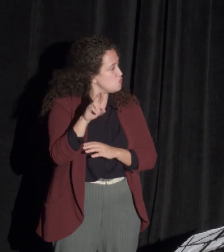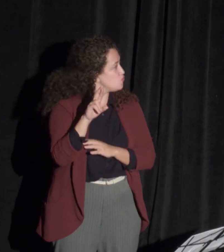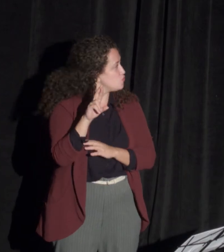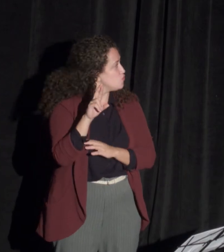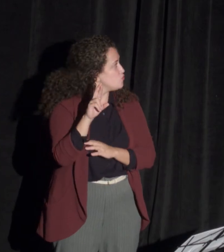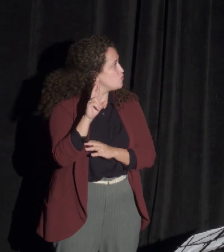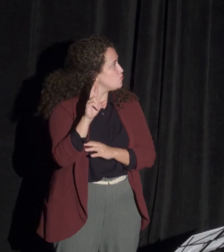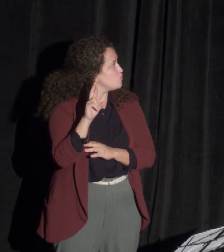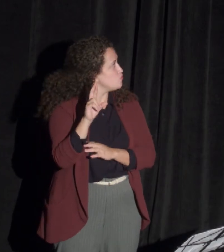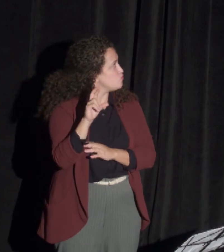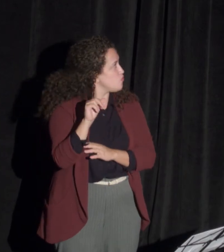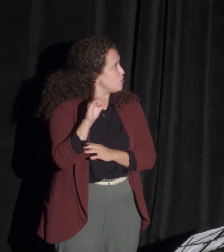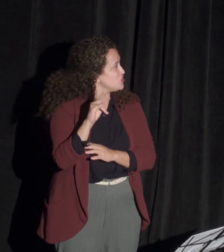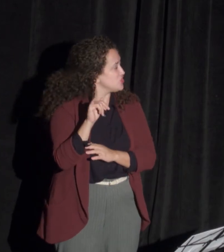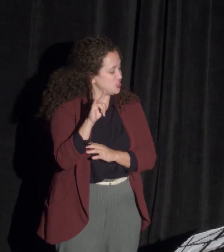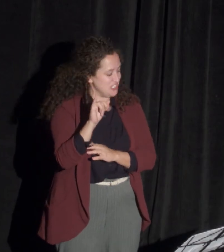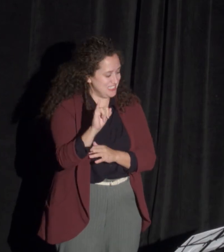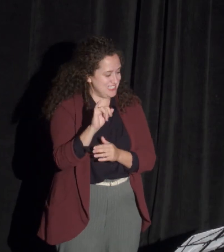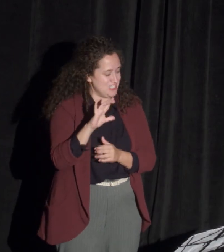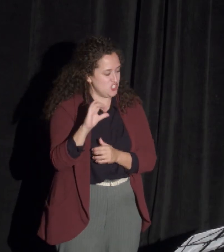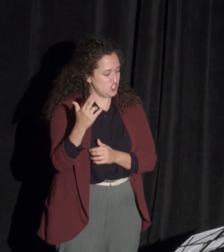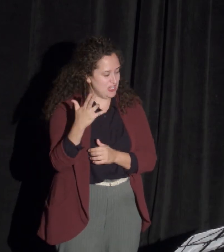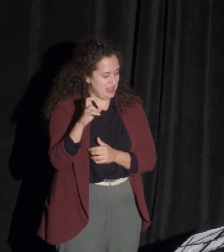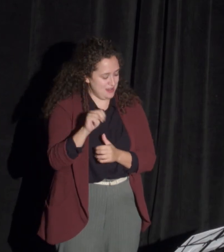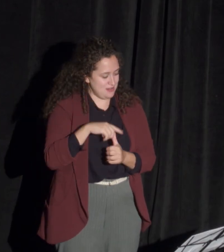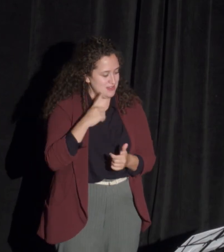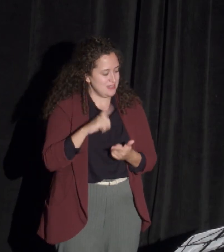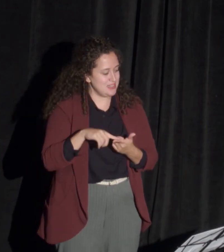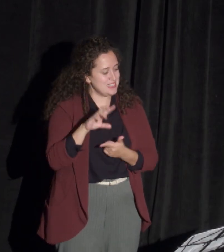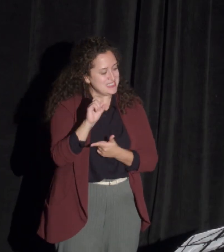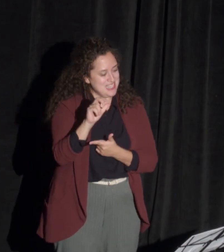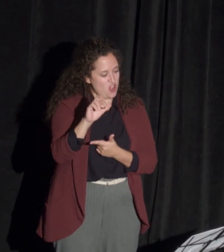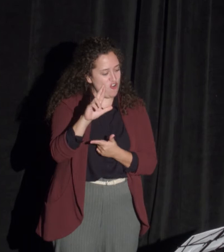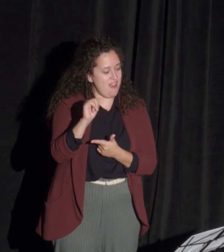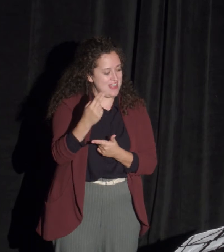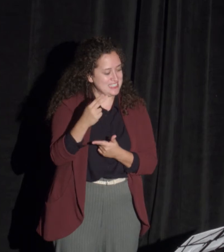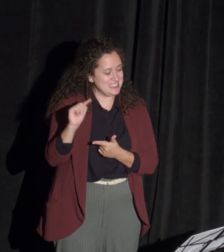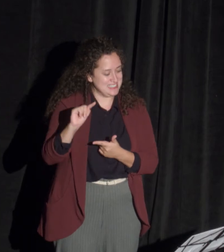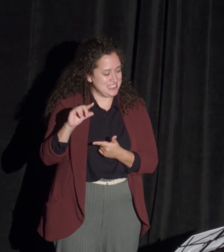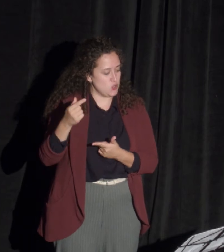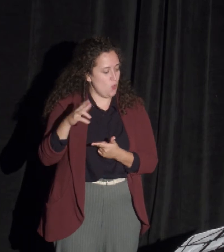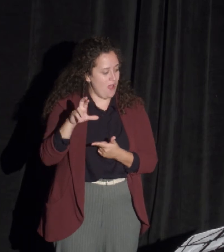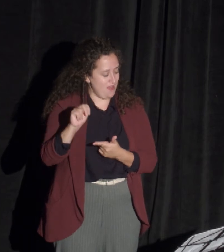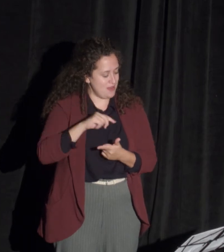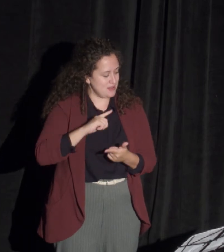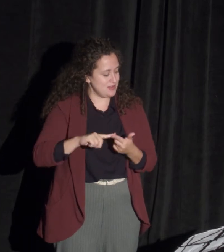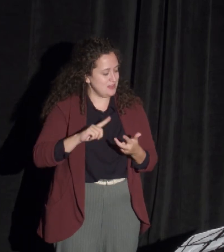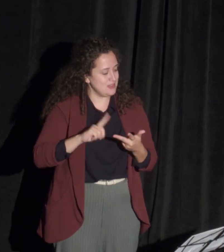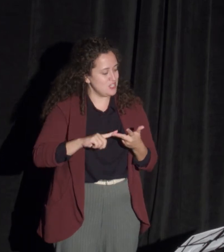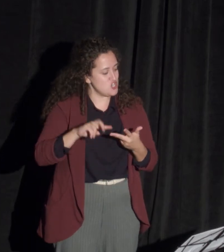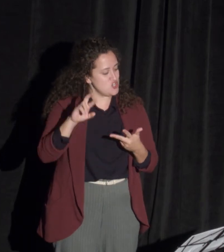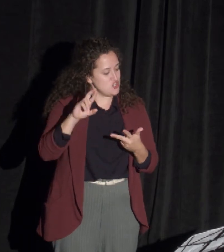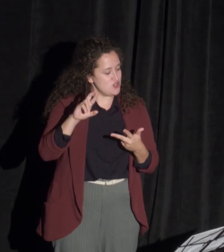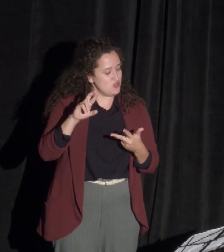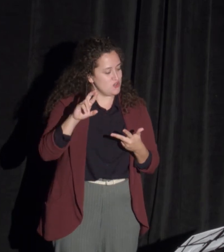Nivea Evans, Sarah T. Guan, Reet Vide, Patrick Nielsen